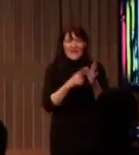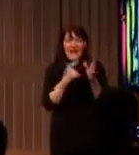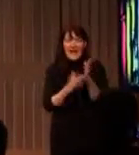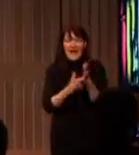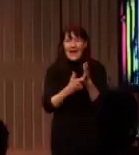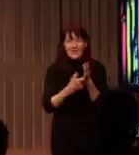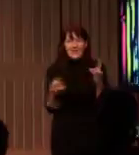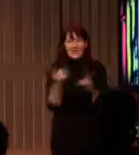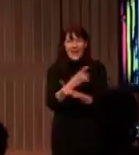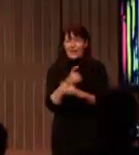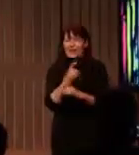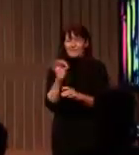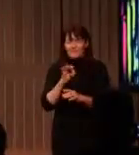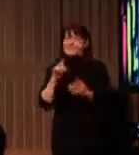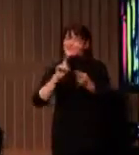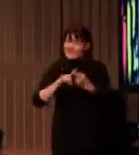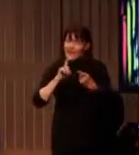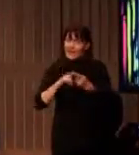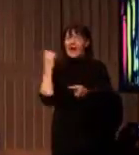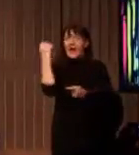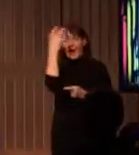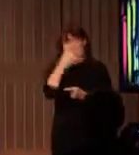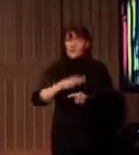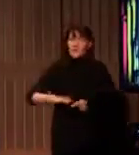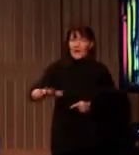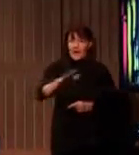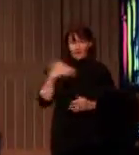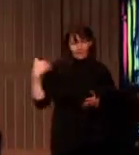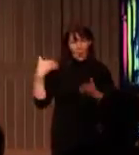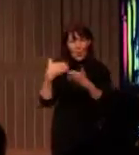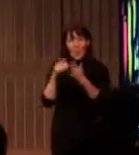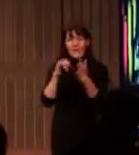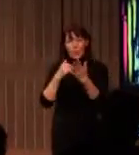where we stand is Aboriginal land. Always was and always will be.